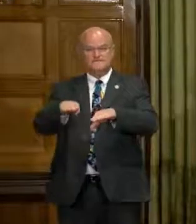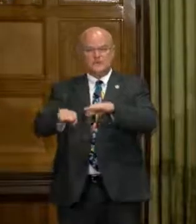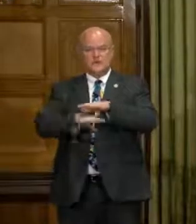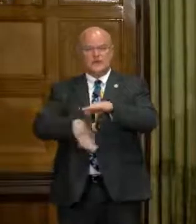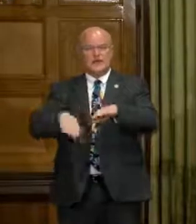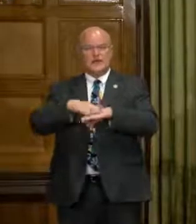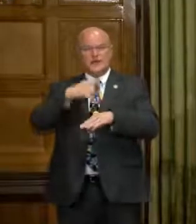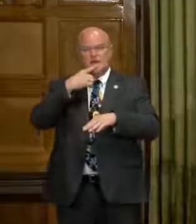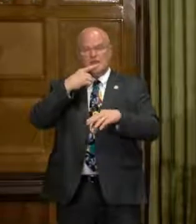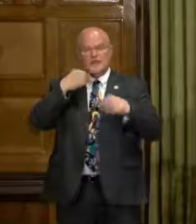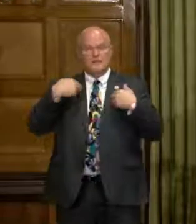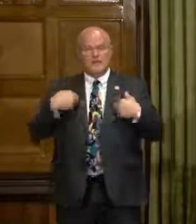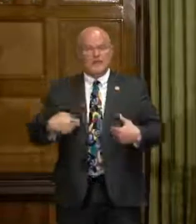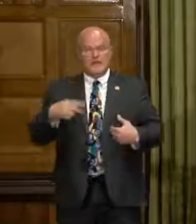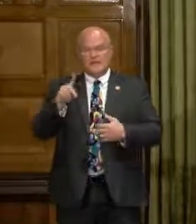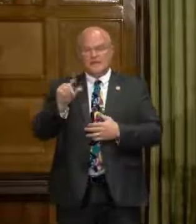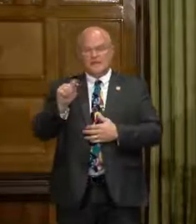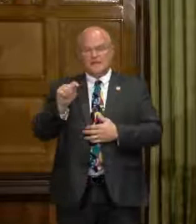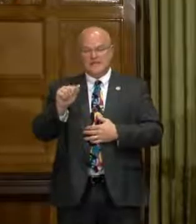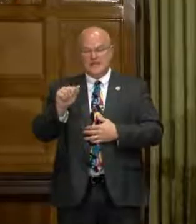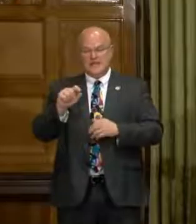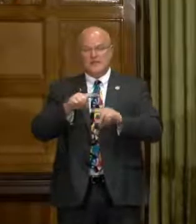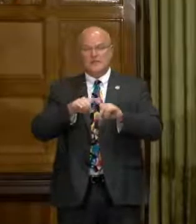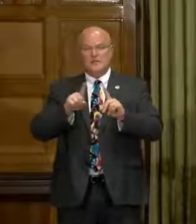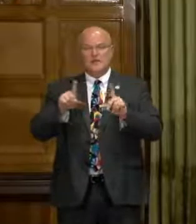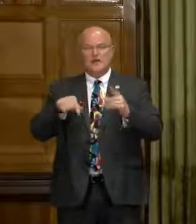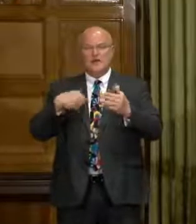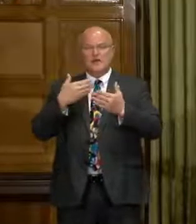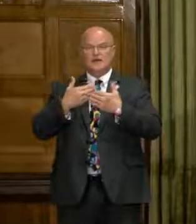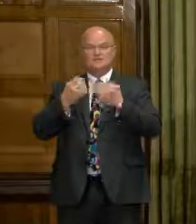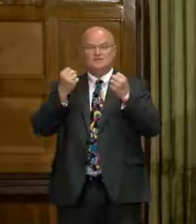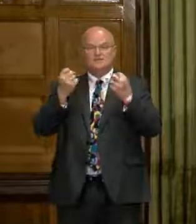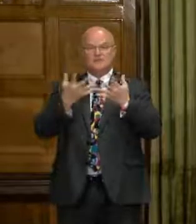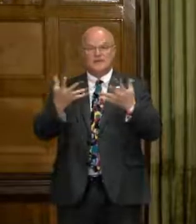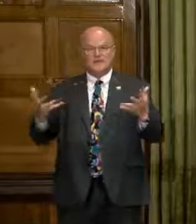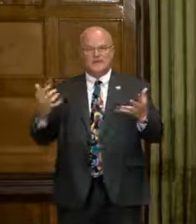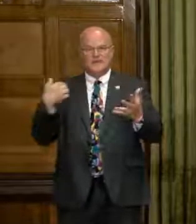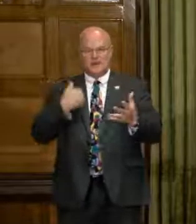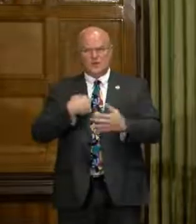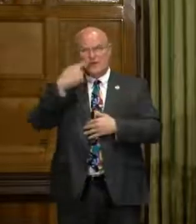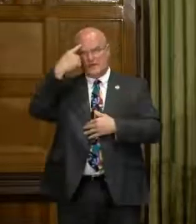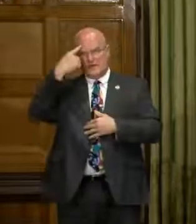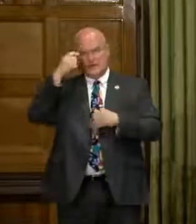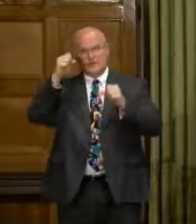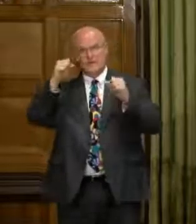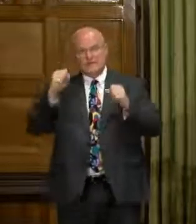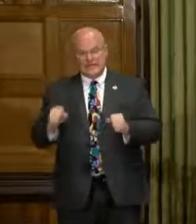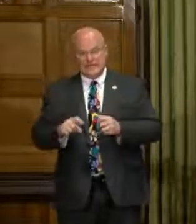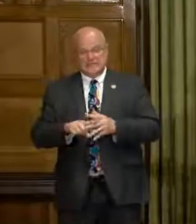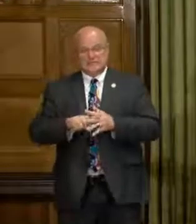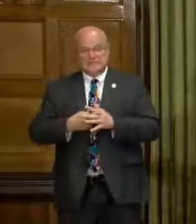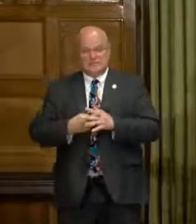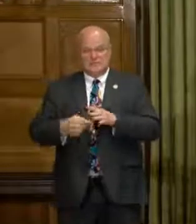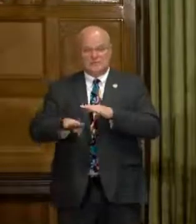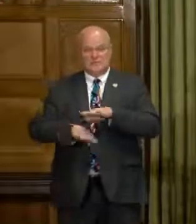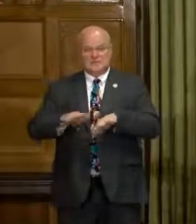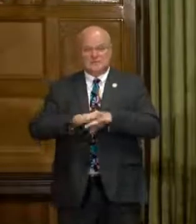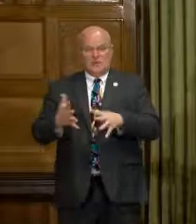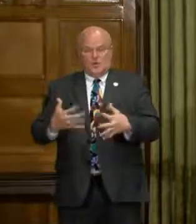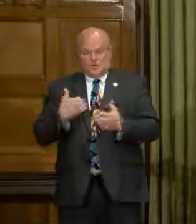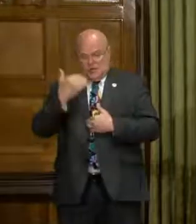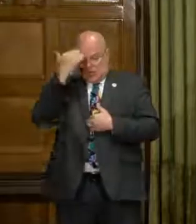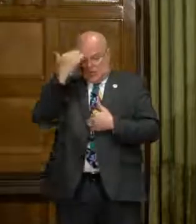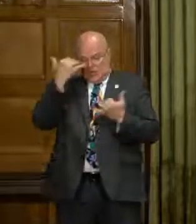data. But when it comes to so many things, we think we can start based upon what we know